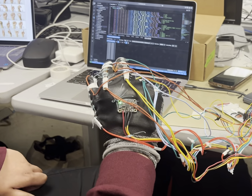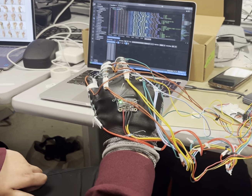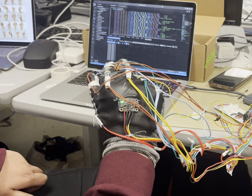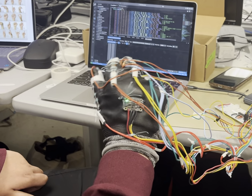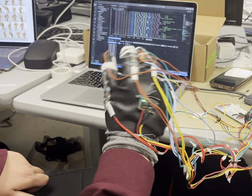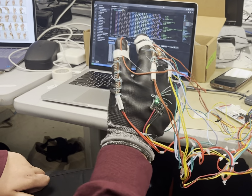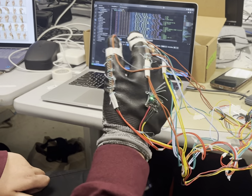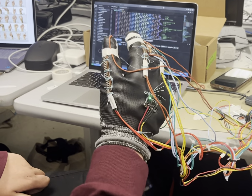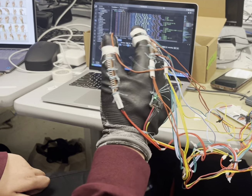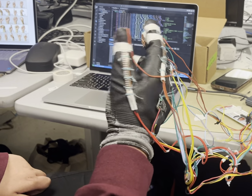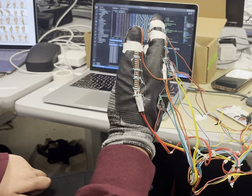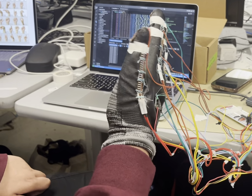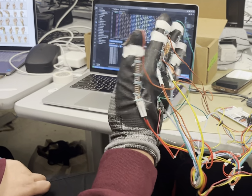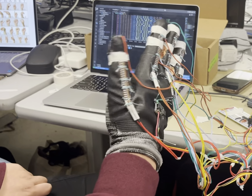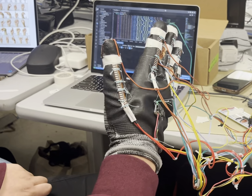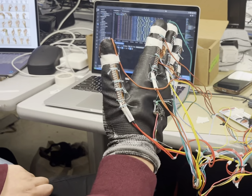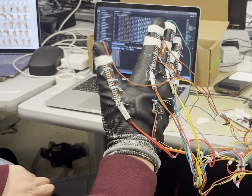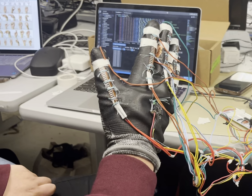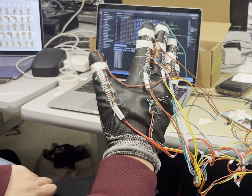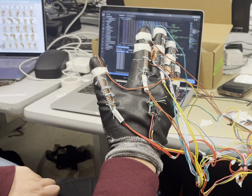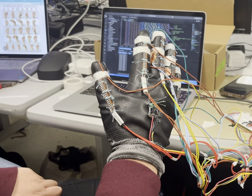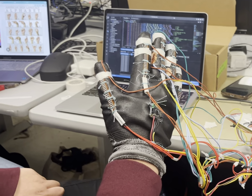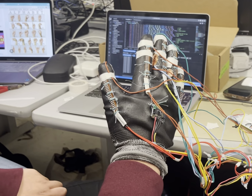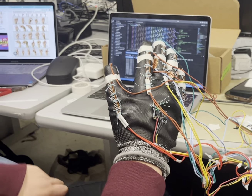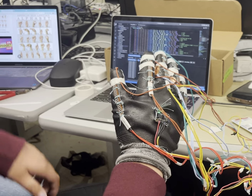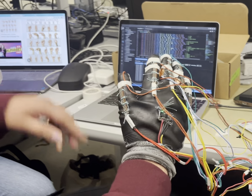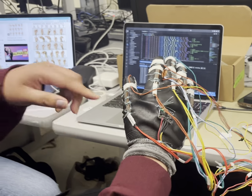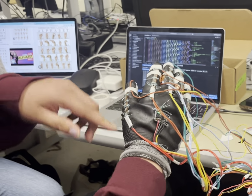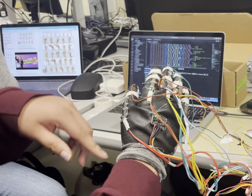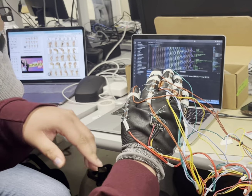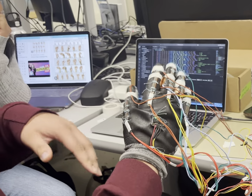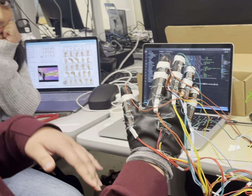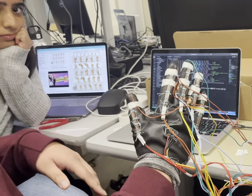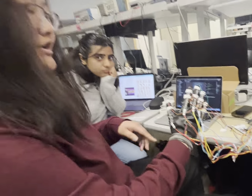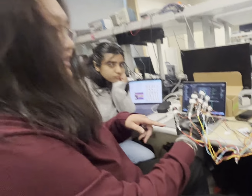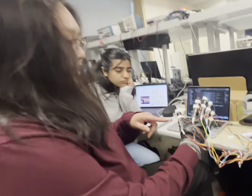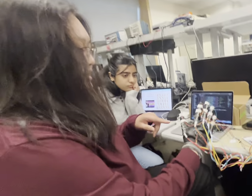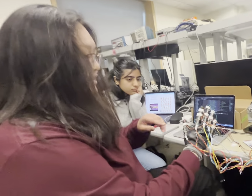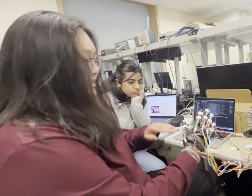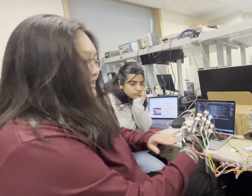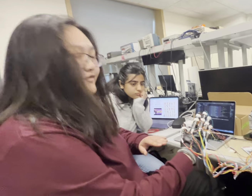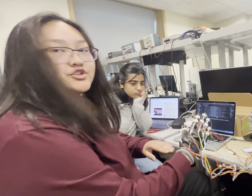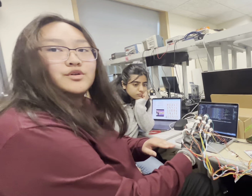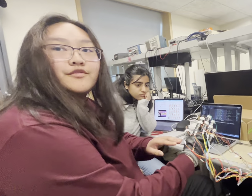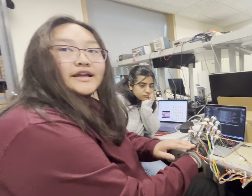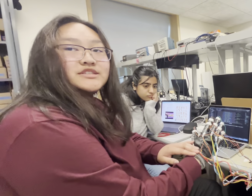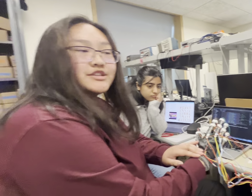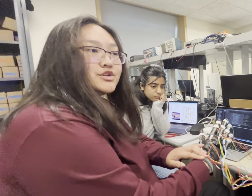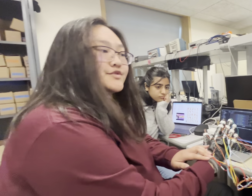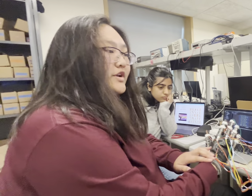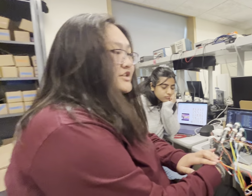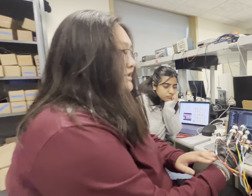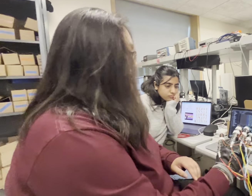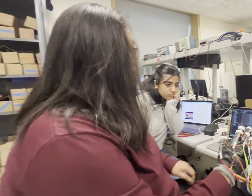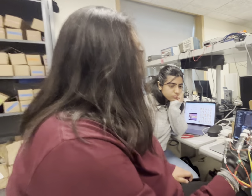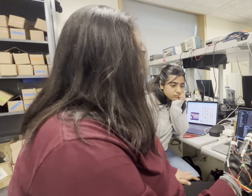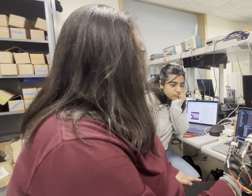sensors, at first we kind of hard coded it and checked like individual flex sensors for each letter. But